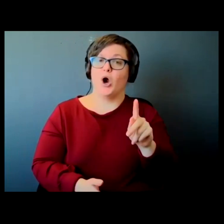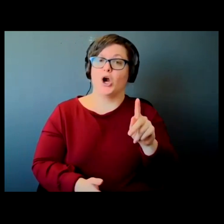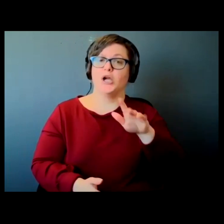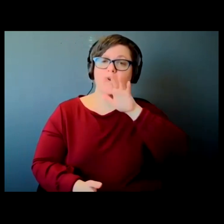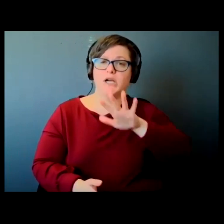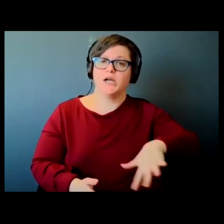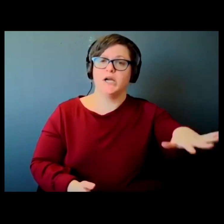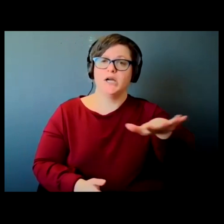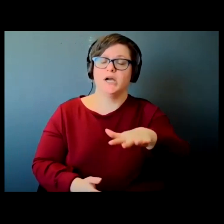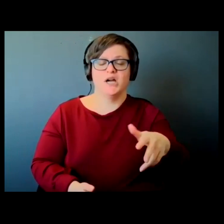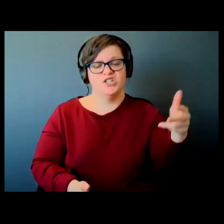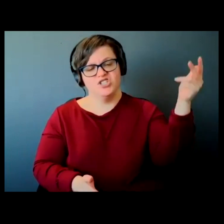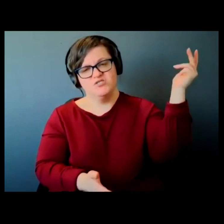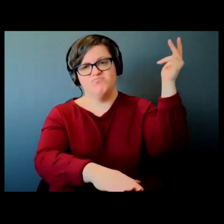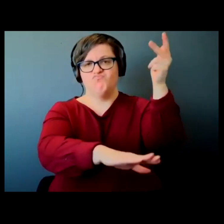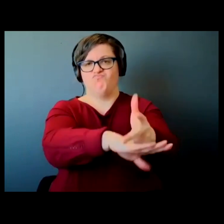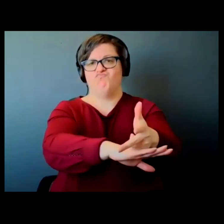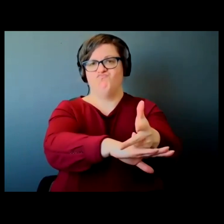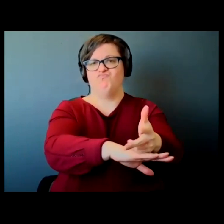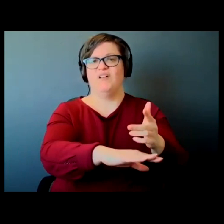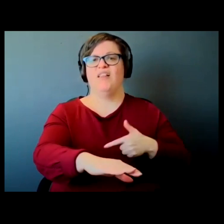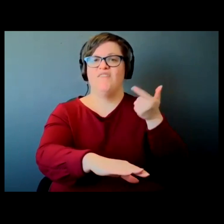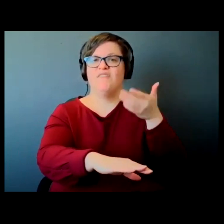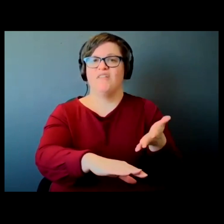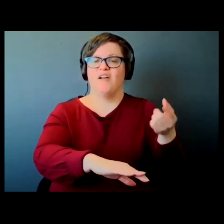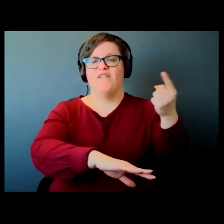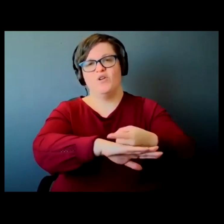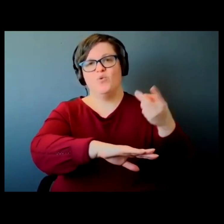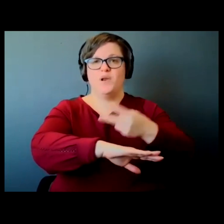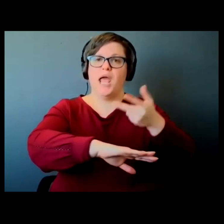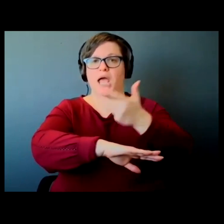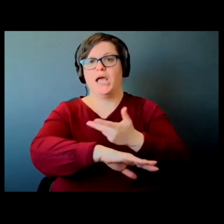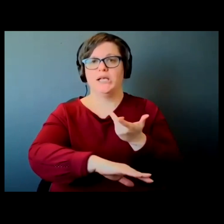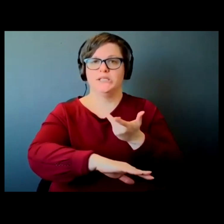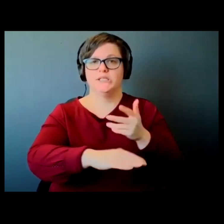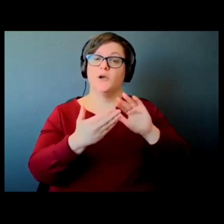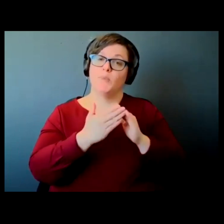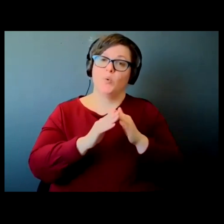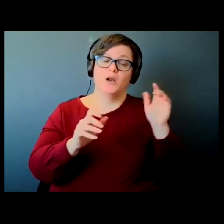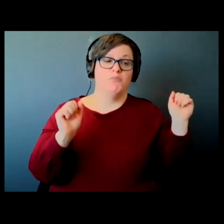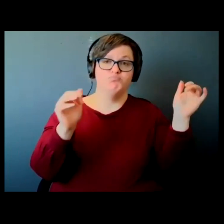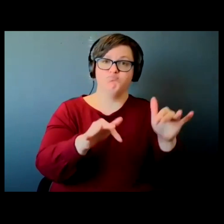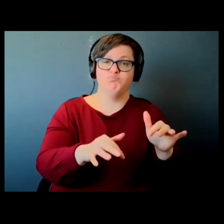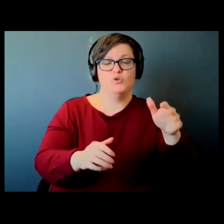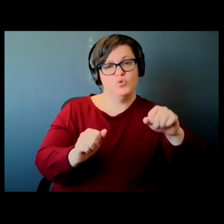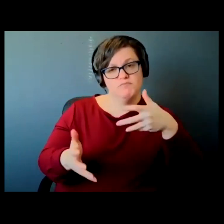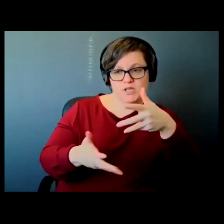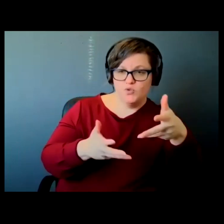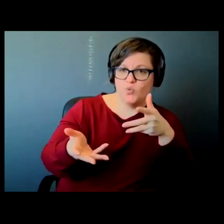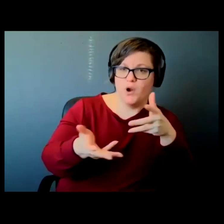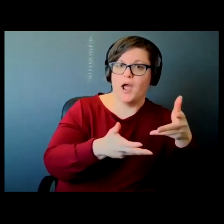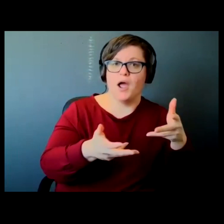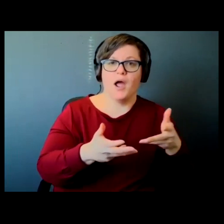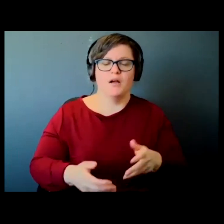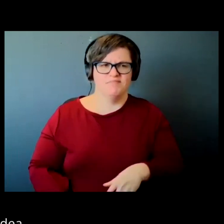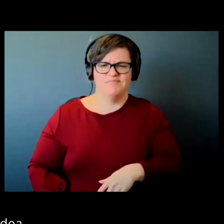and live there for a few days and interact with the communities, is That'd